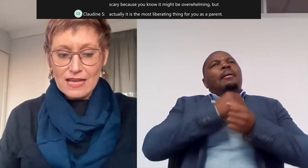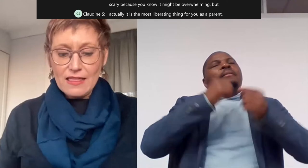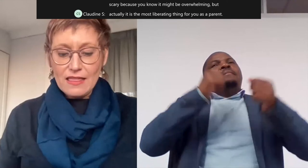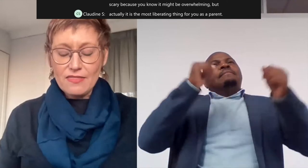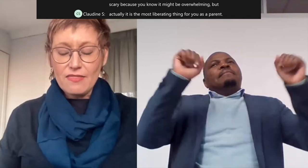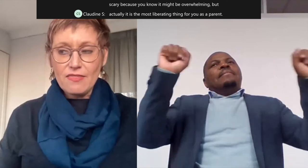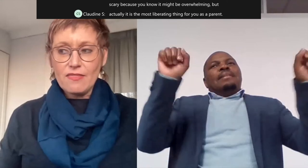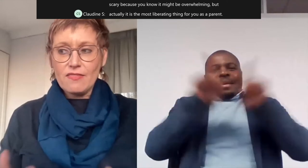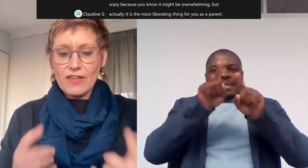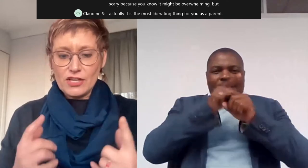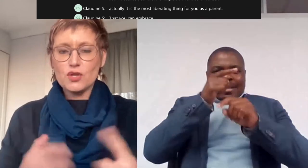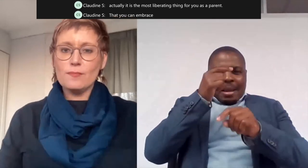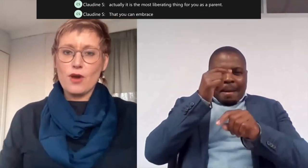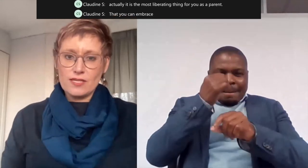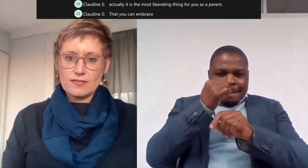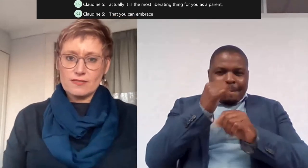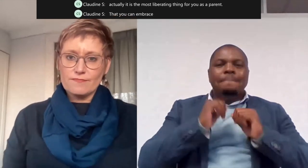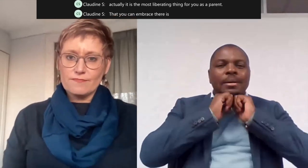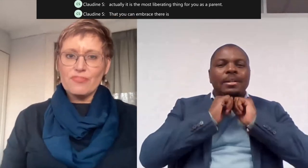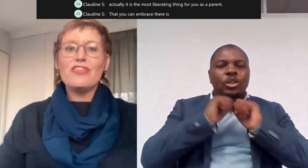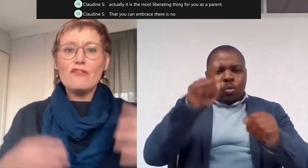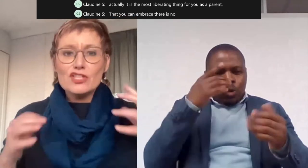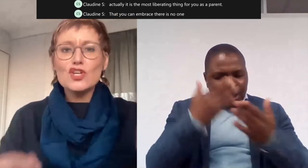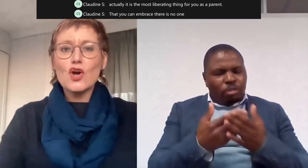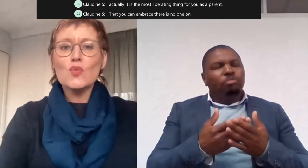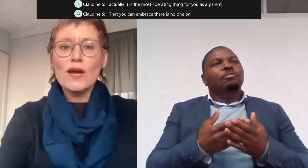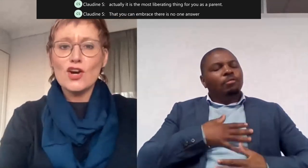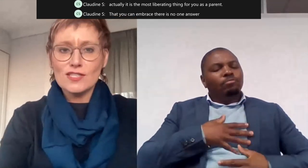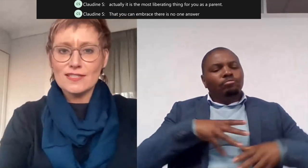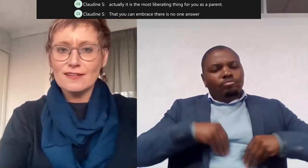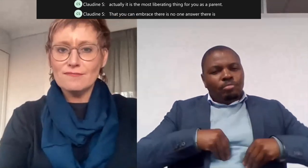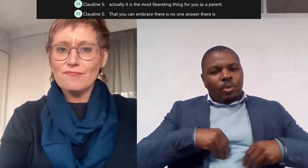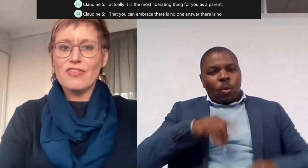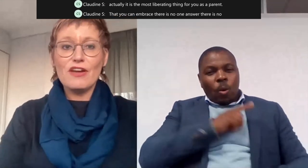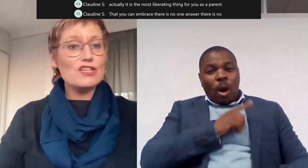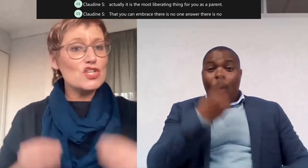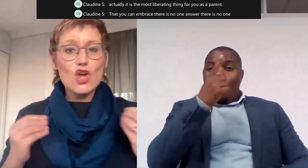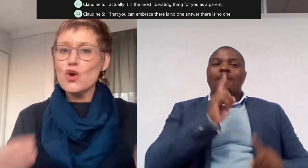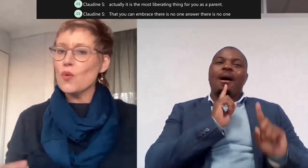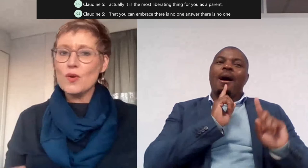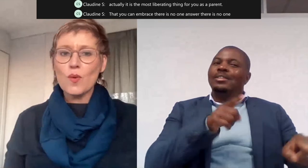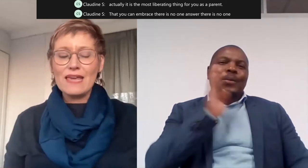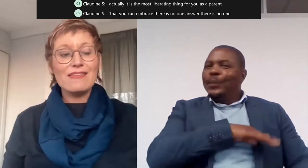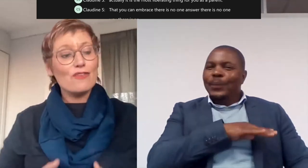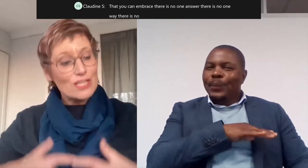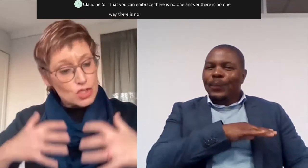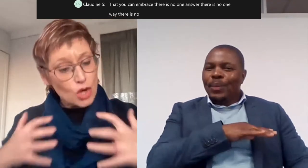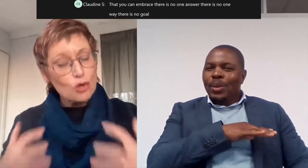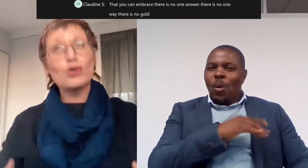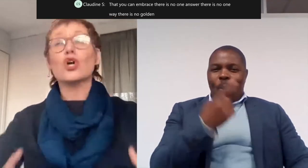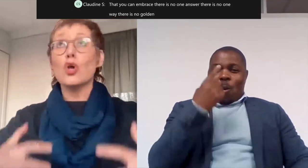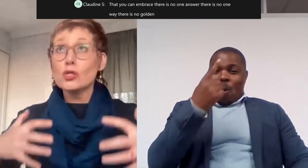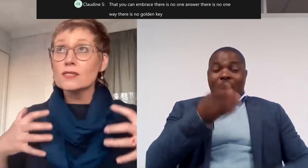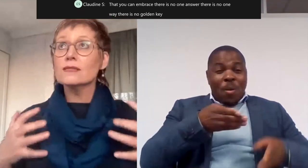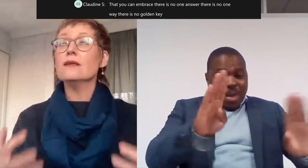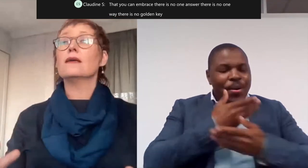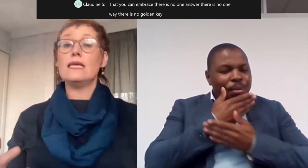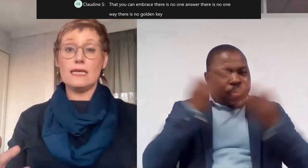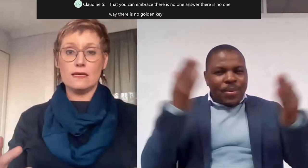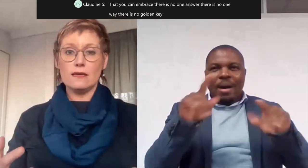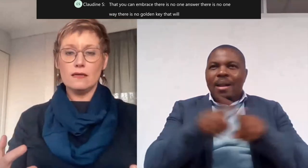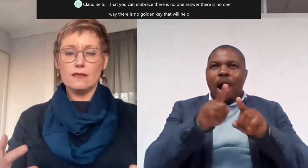parent that you can embrace. There is no one answer. There is no one way. There is no